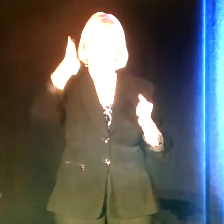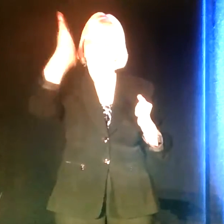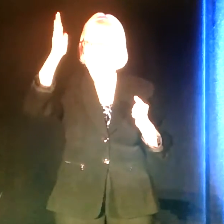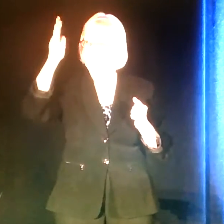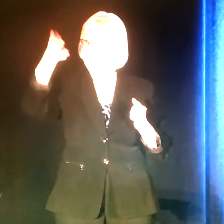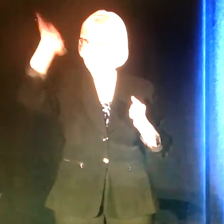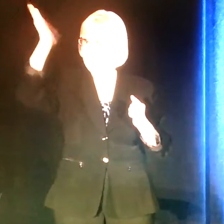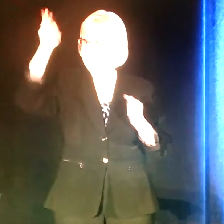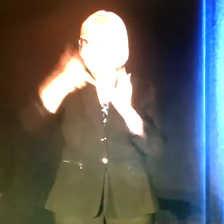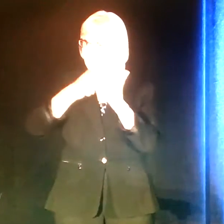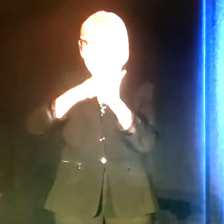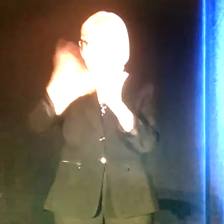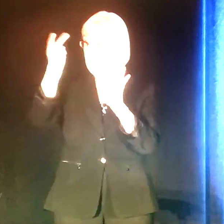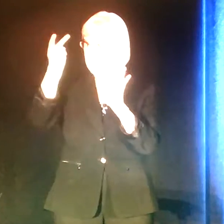presenter,